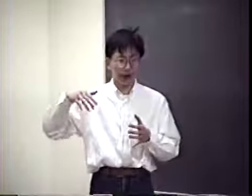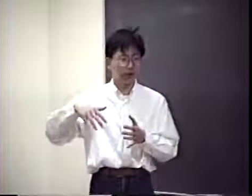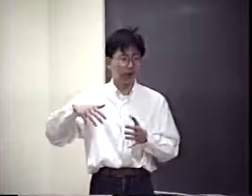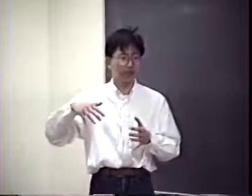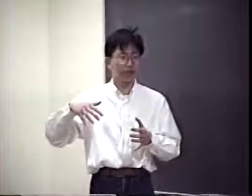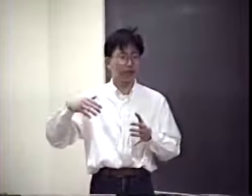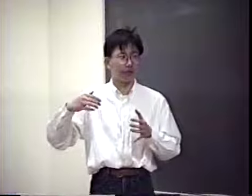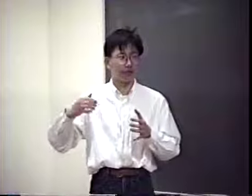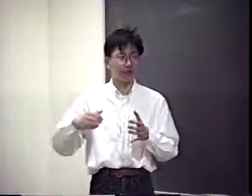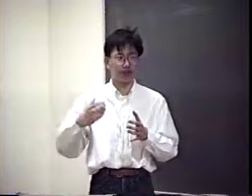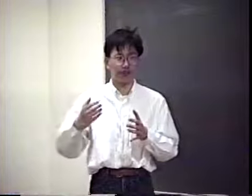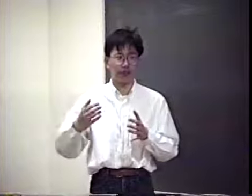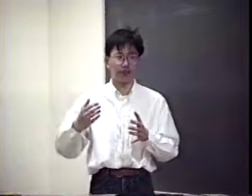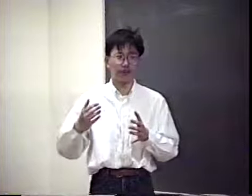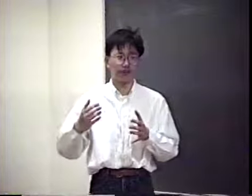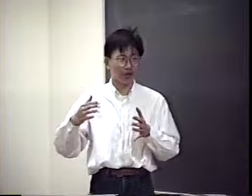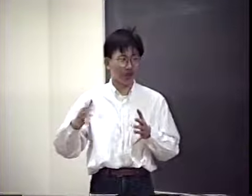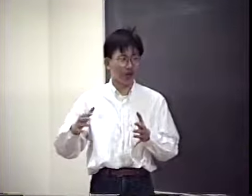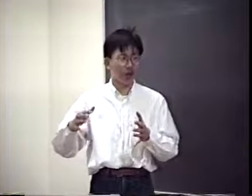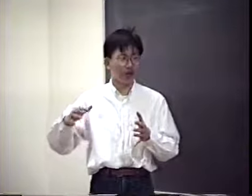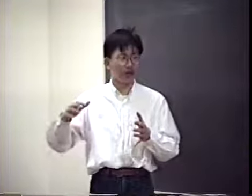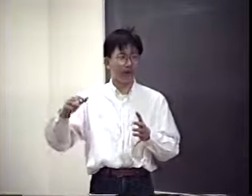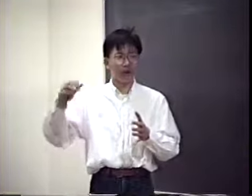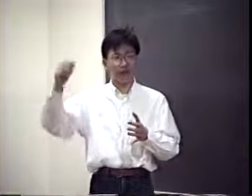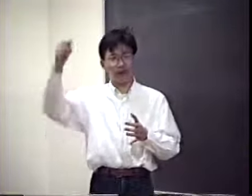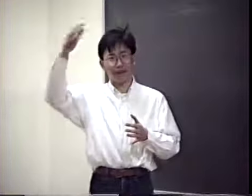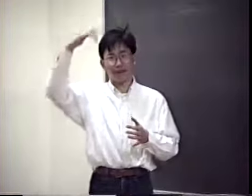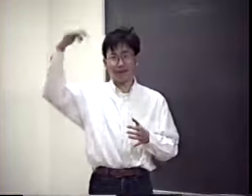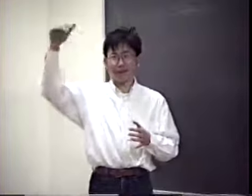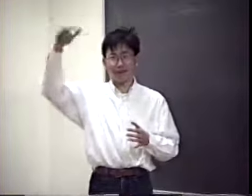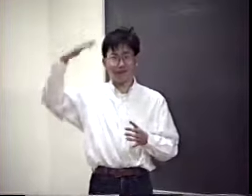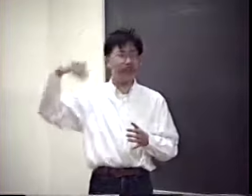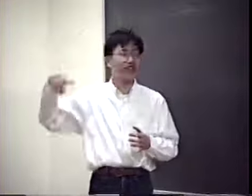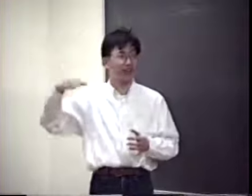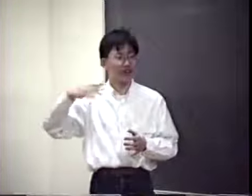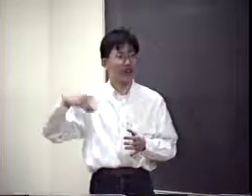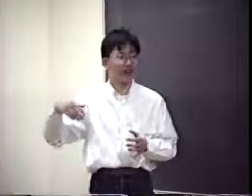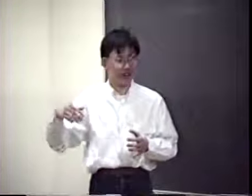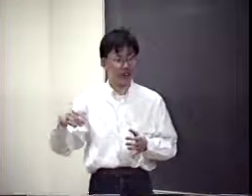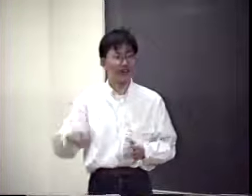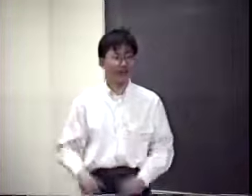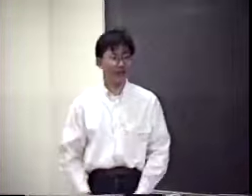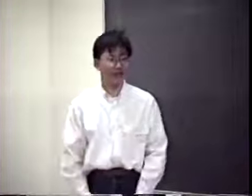mountain to enjoy the leisure.